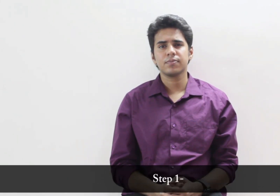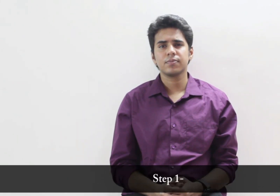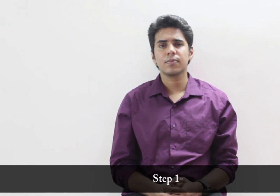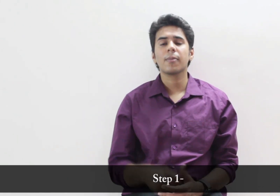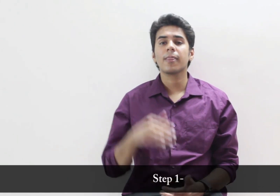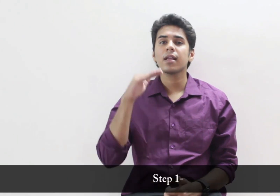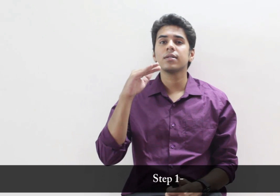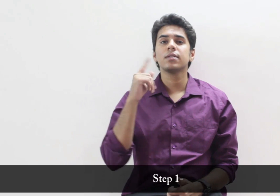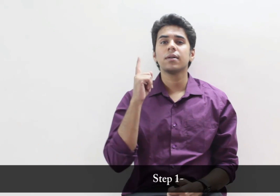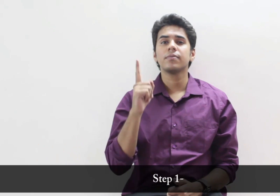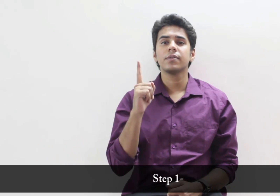Step 1.